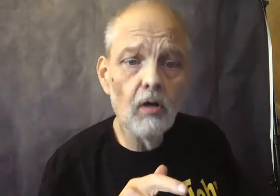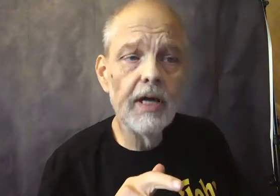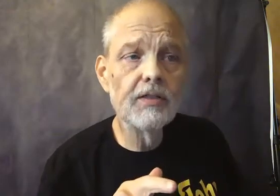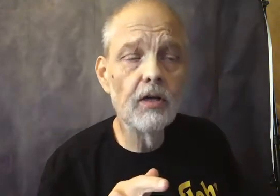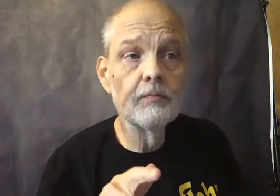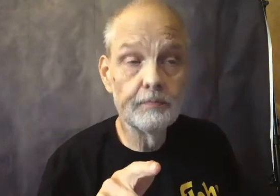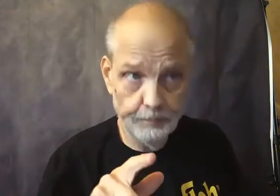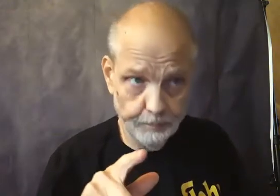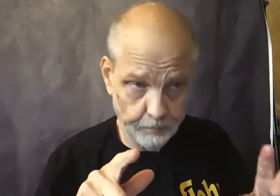Okay, so